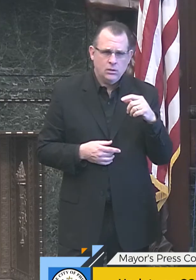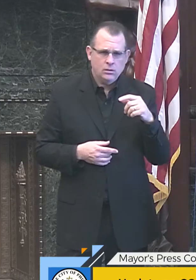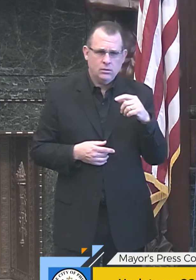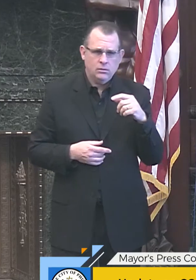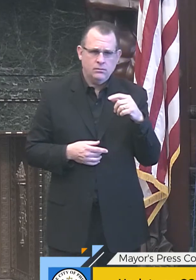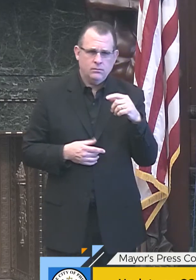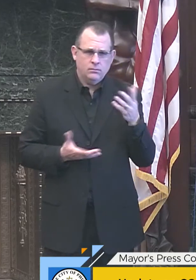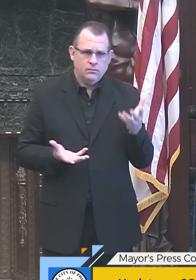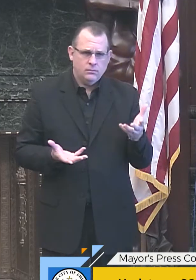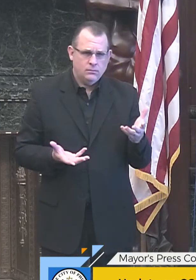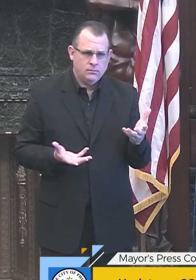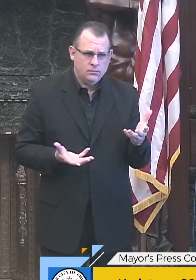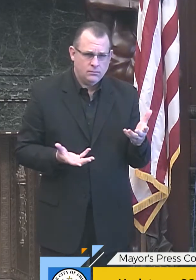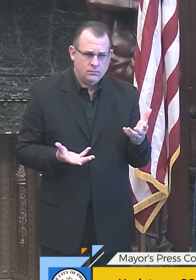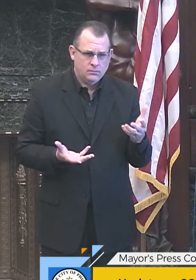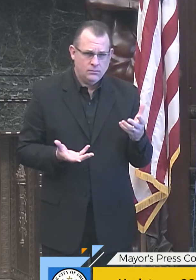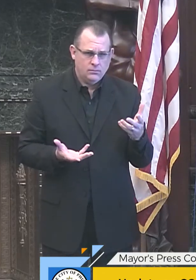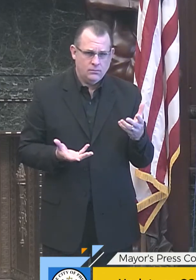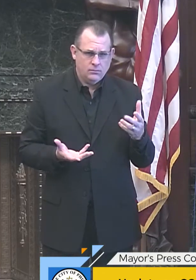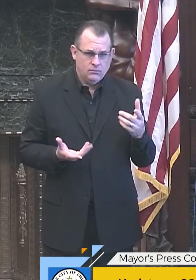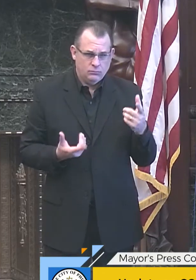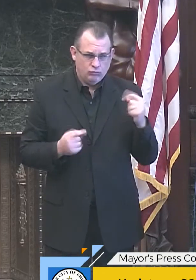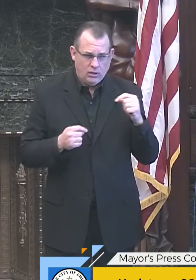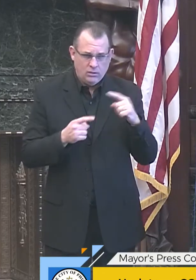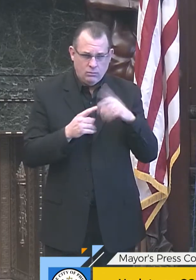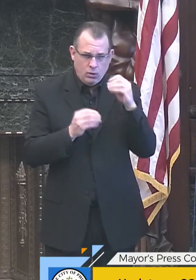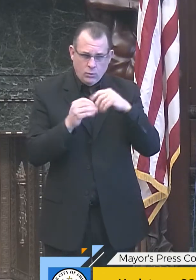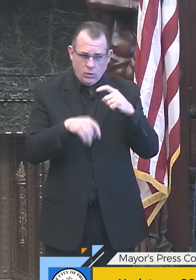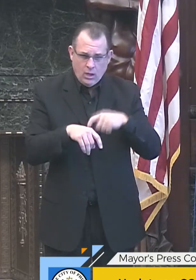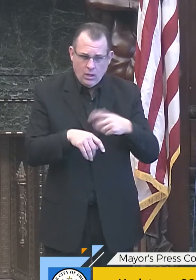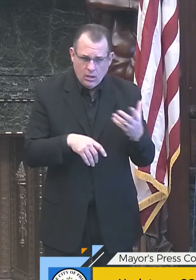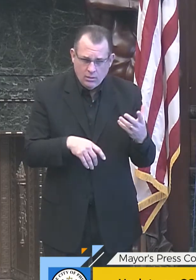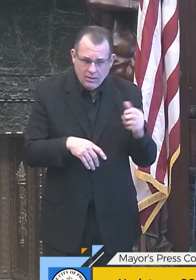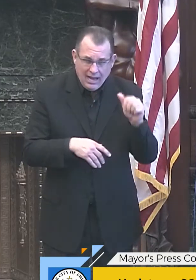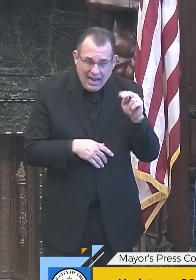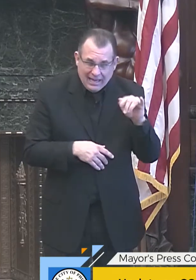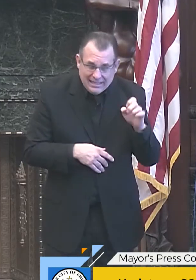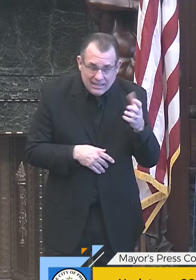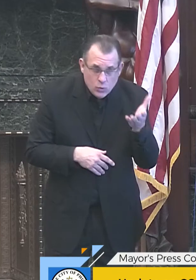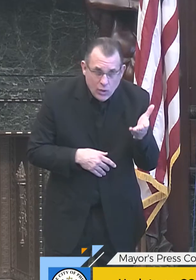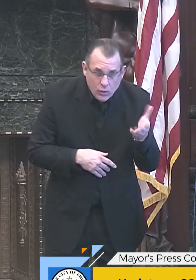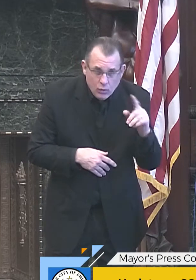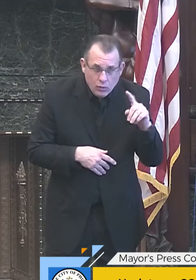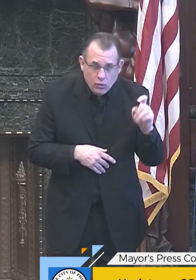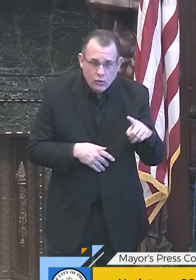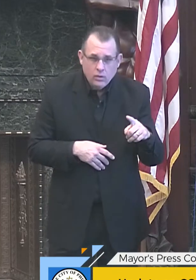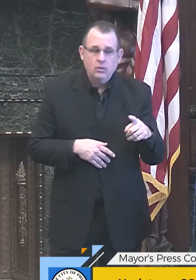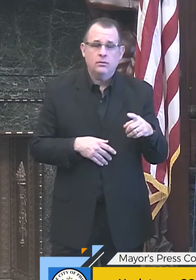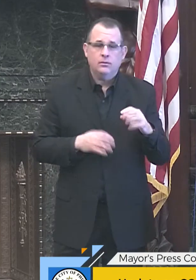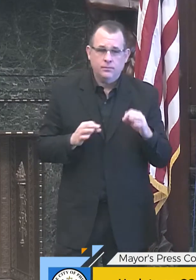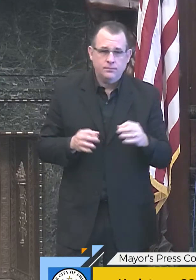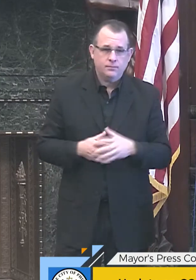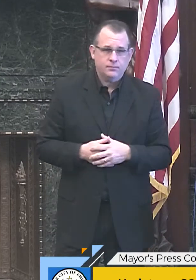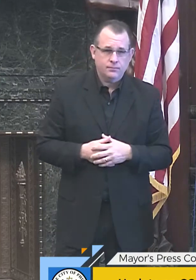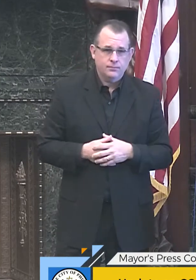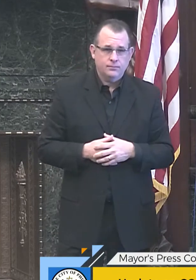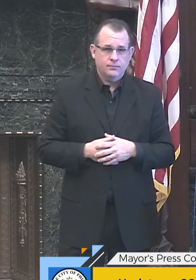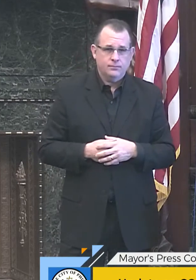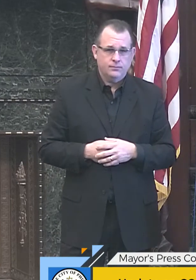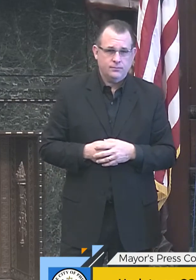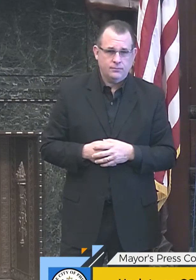Excuse me, Annie, let me try this one more time. Hold on 1 second. Try it now. Can you hear me? Yep, we're good. Okay,